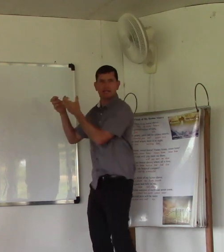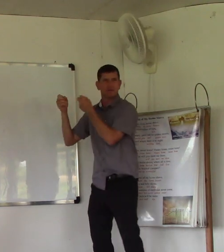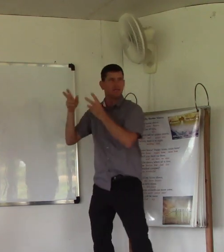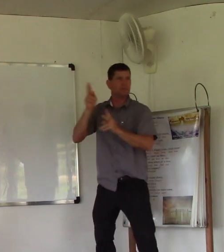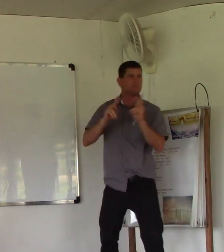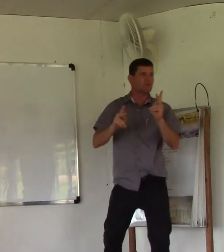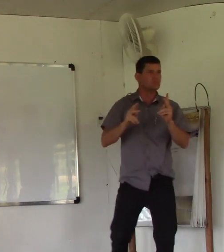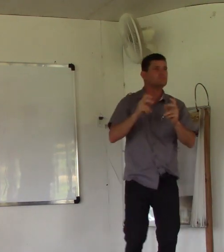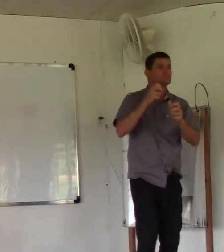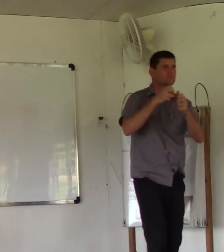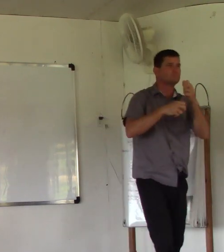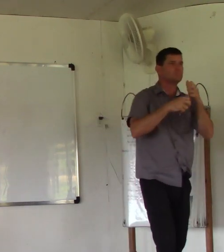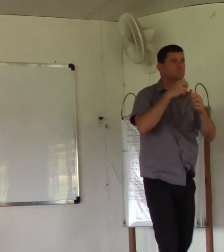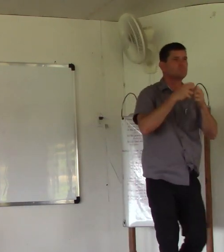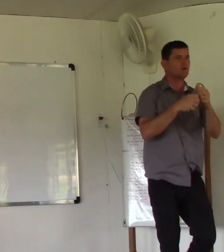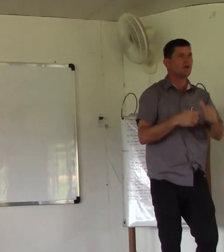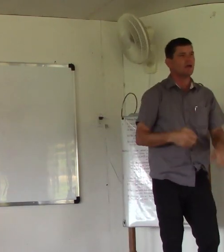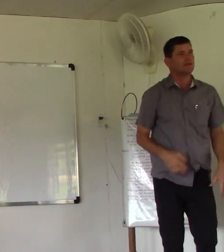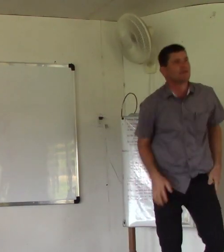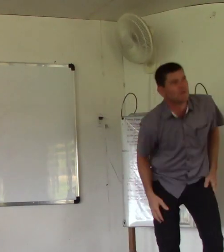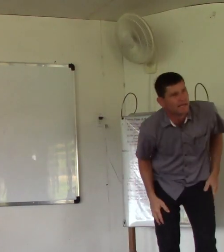Many people were lame.